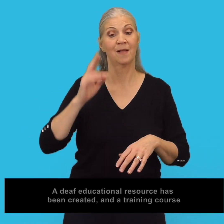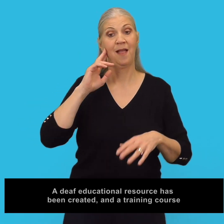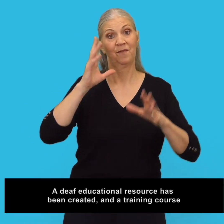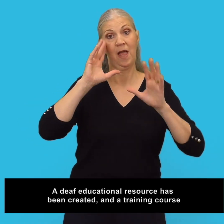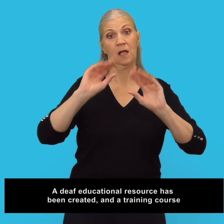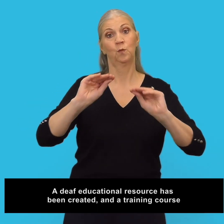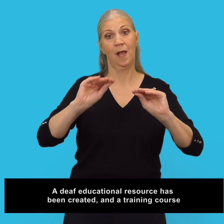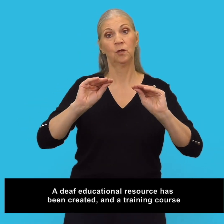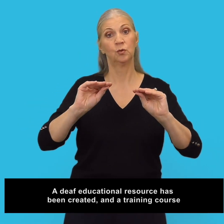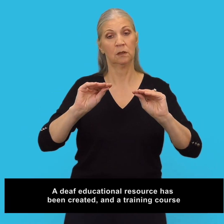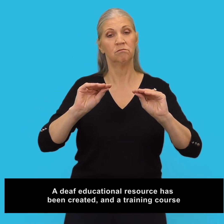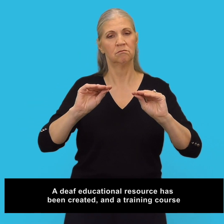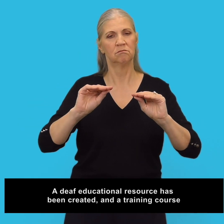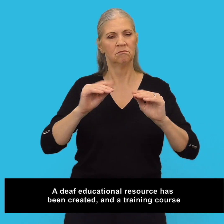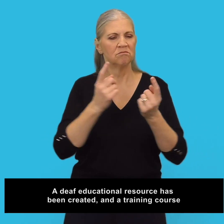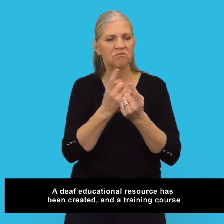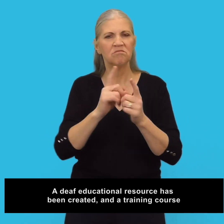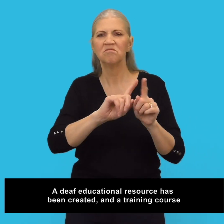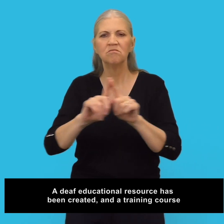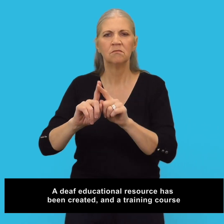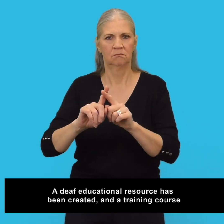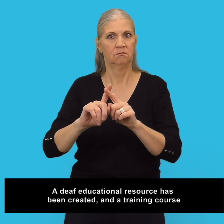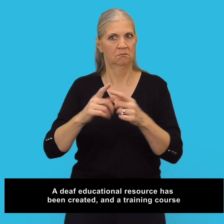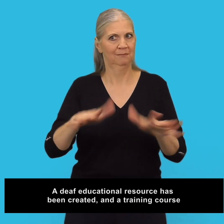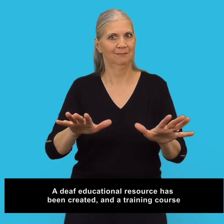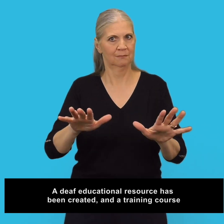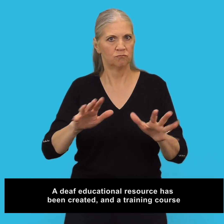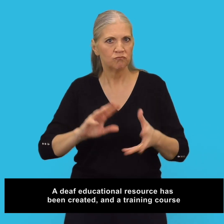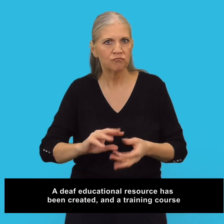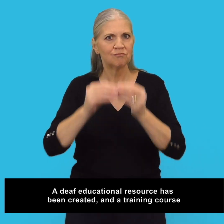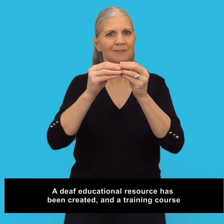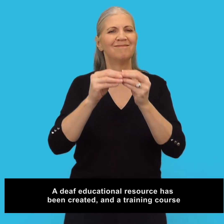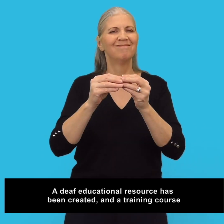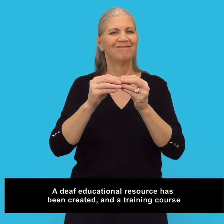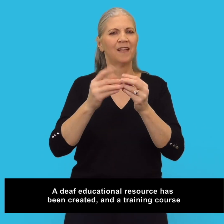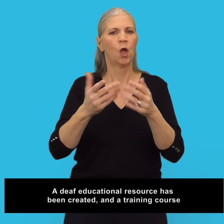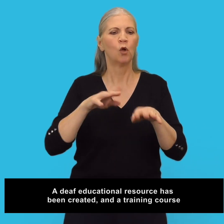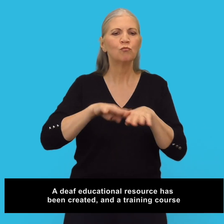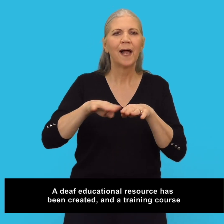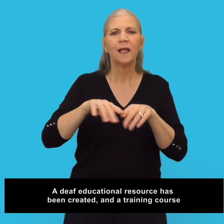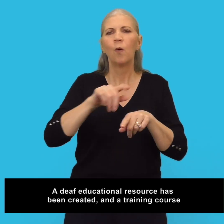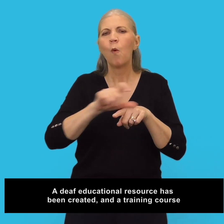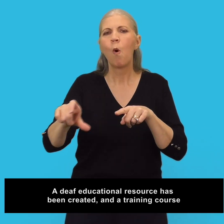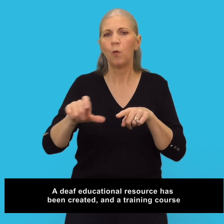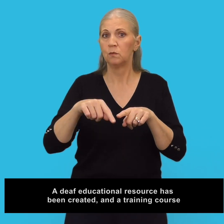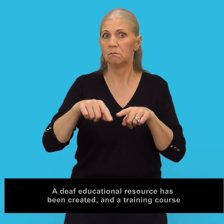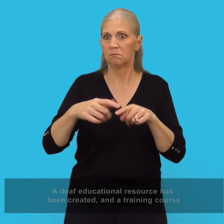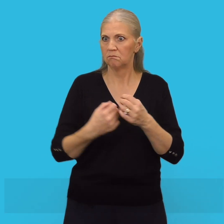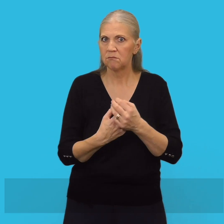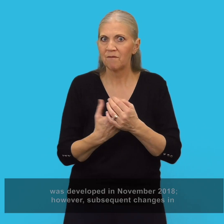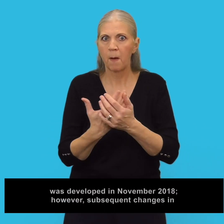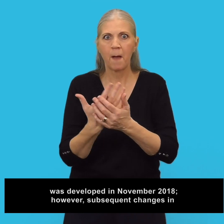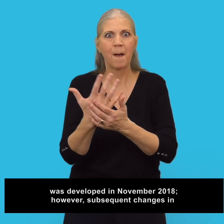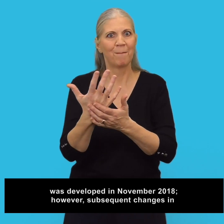A deaf educational resource has been created and a training course was developed in November